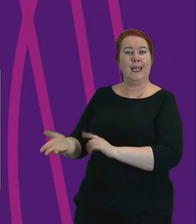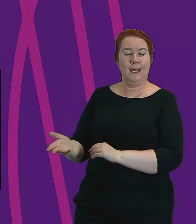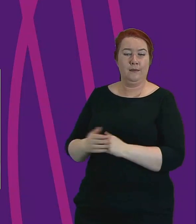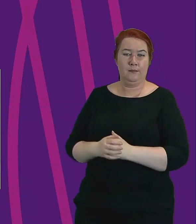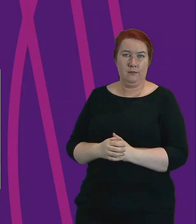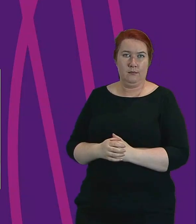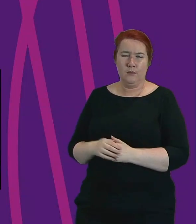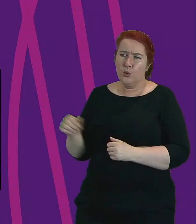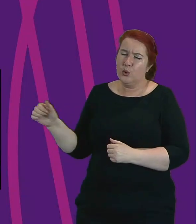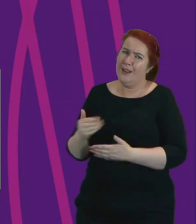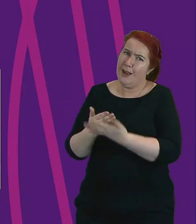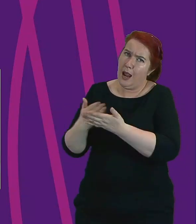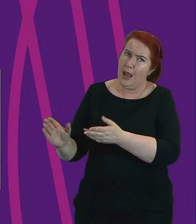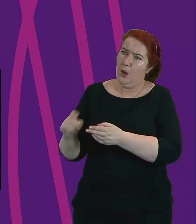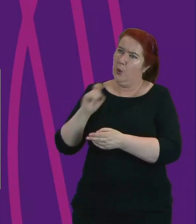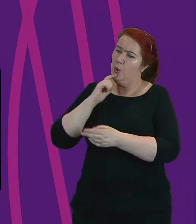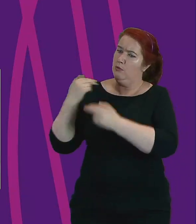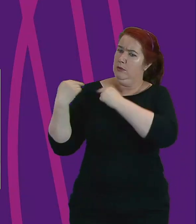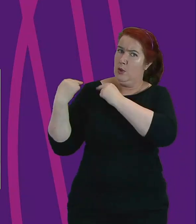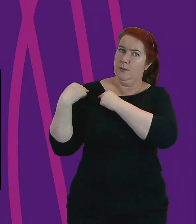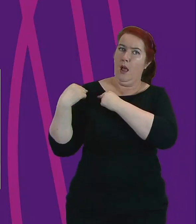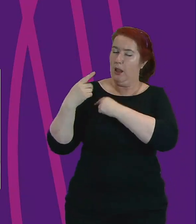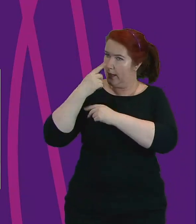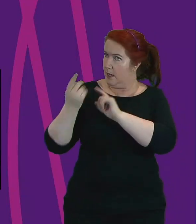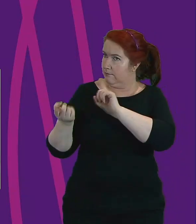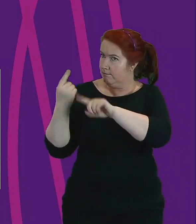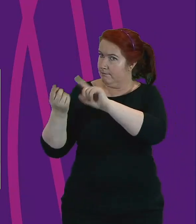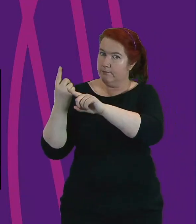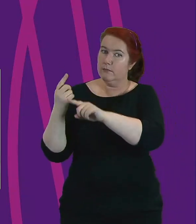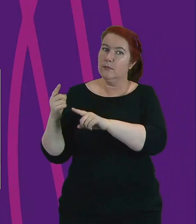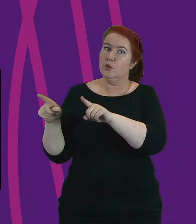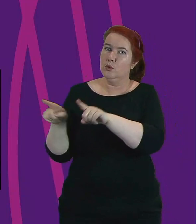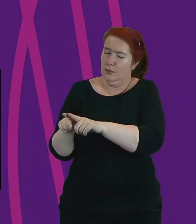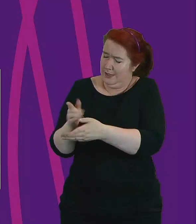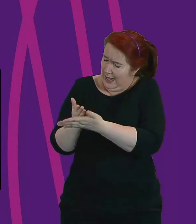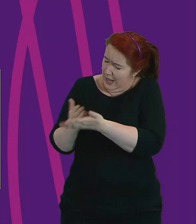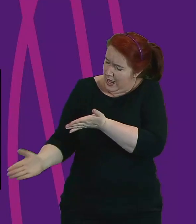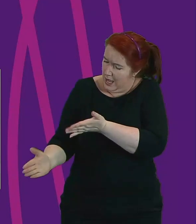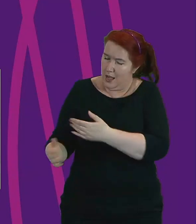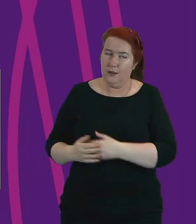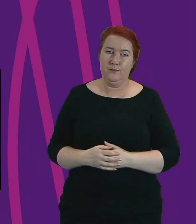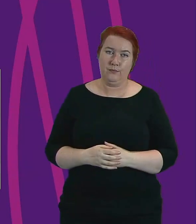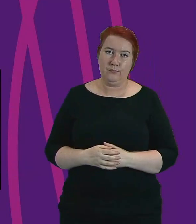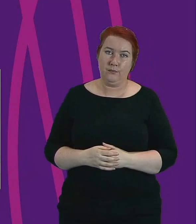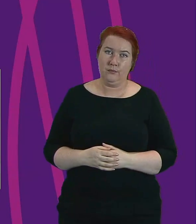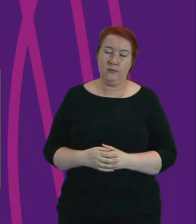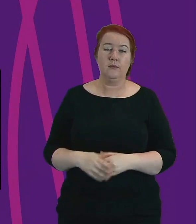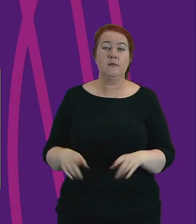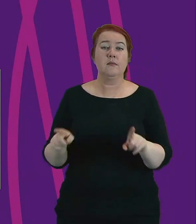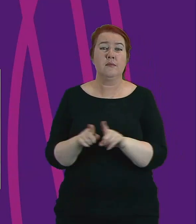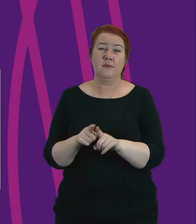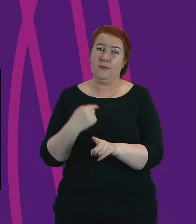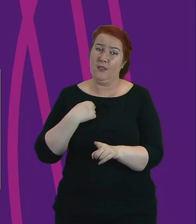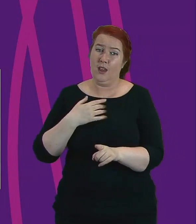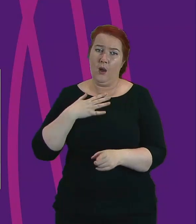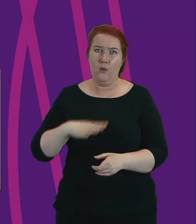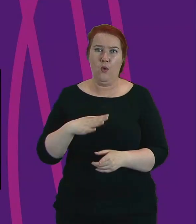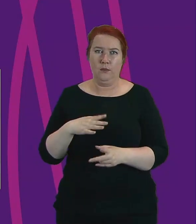of accountability and redress that are as clear as crystal. And I certainly want a